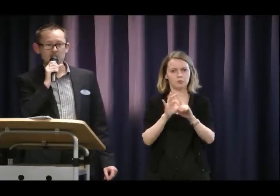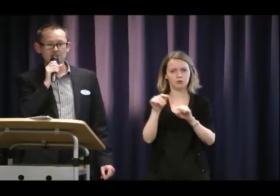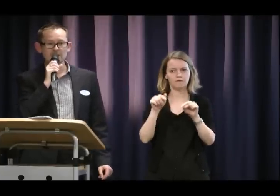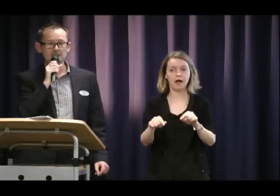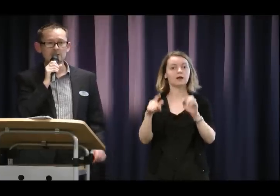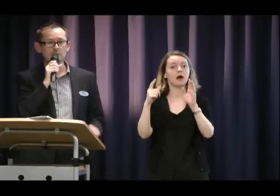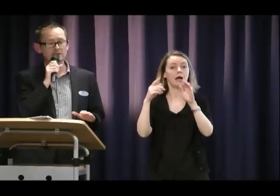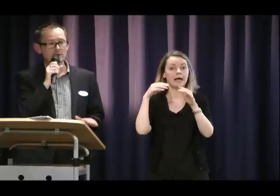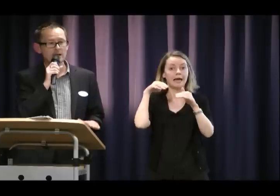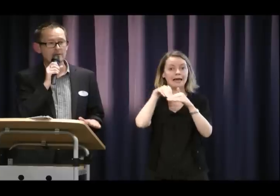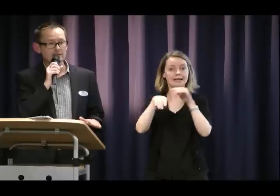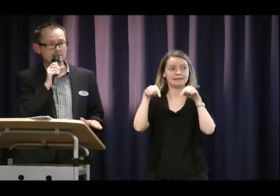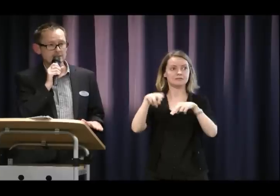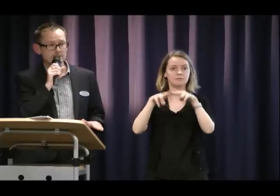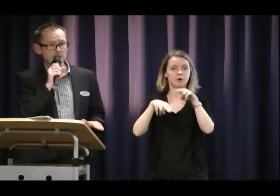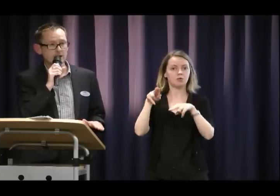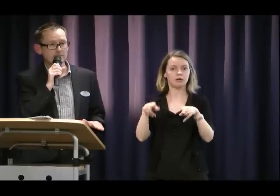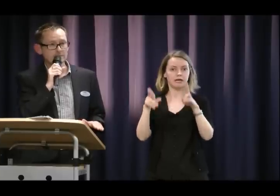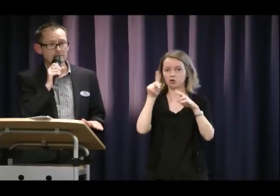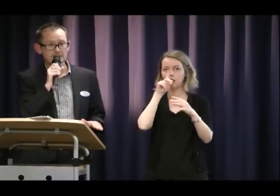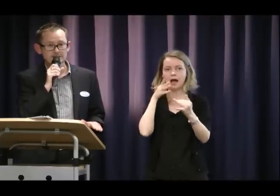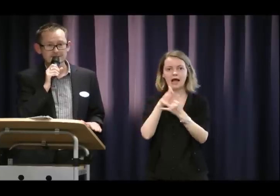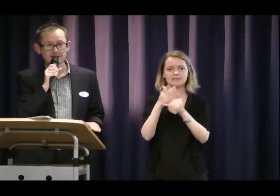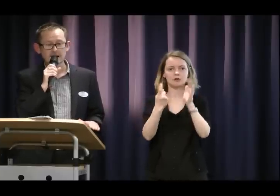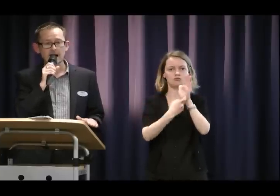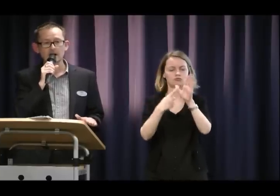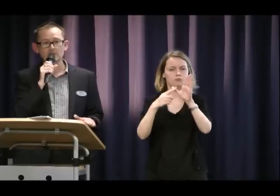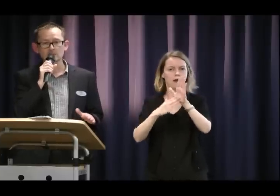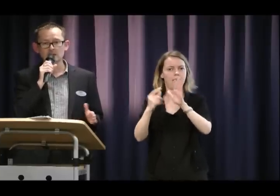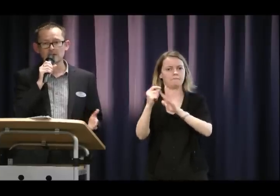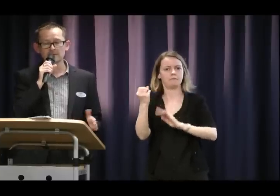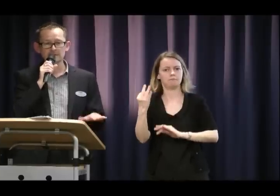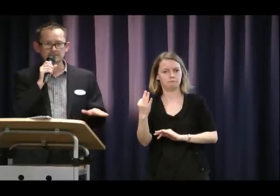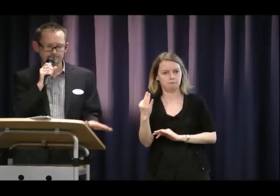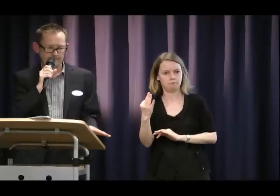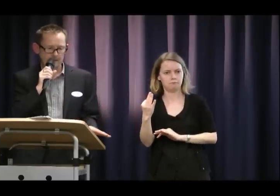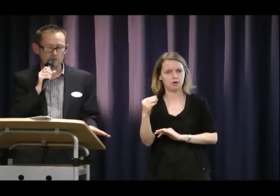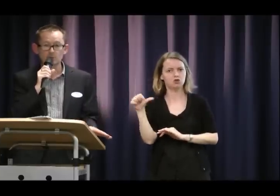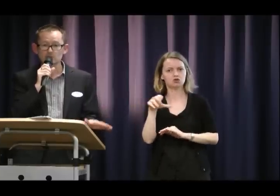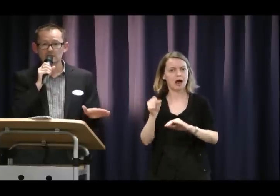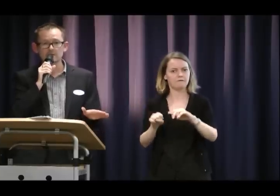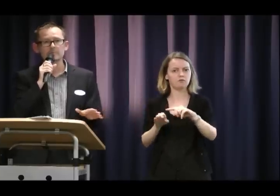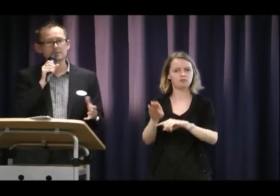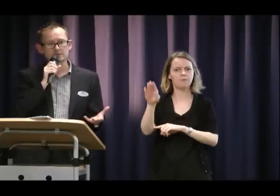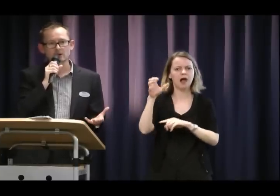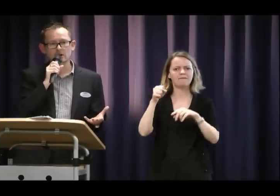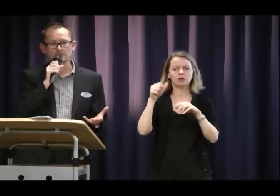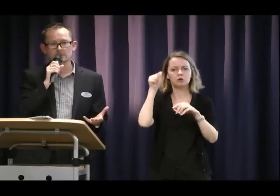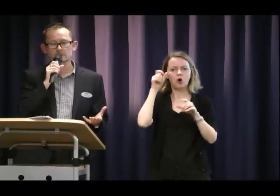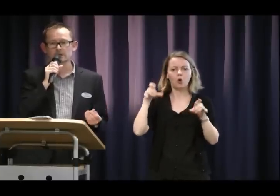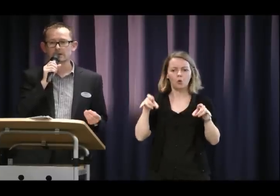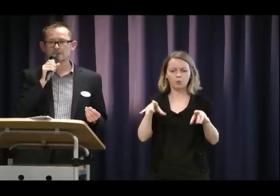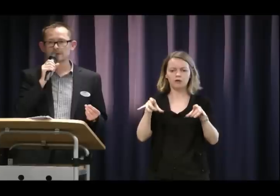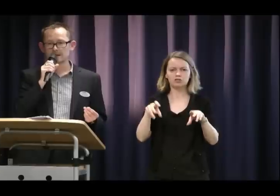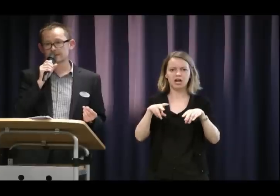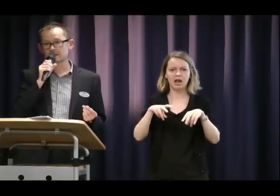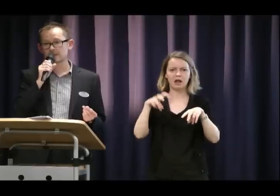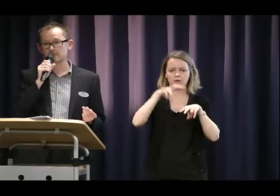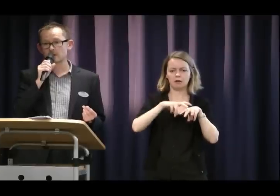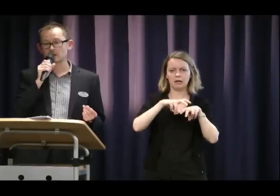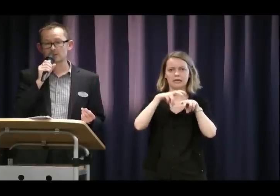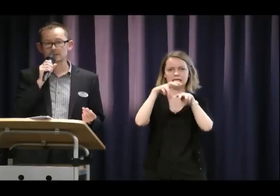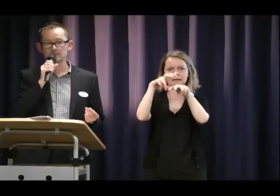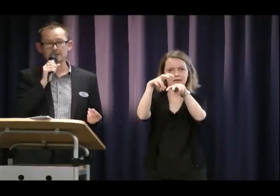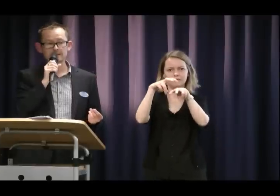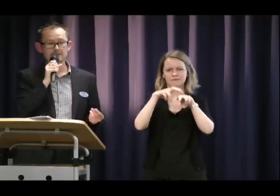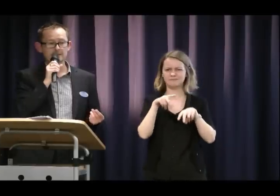community consultation, that we don't have an accessible ramp yet. We do have the wheelchair lift, but it's not optimal. So that's coming